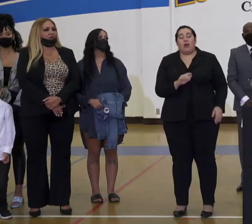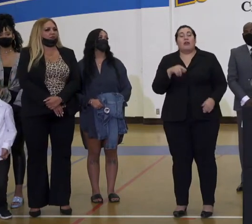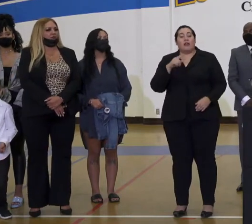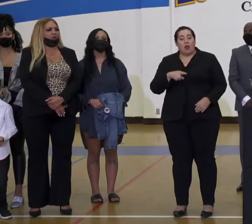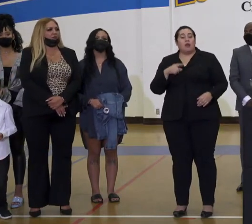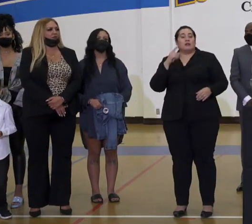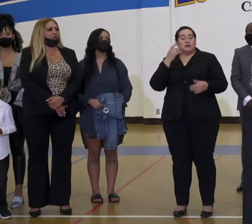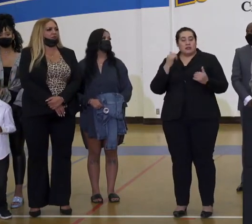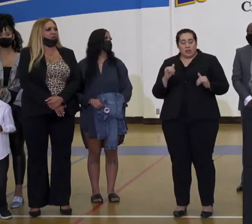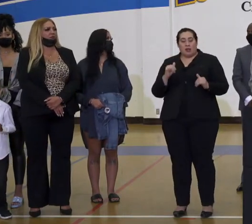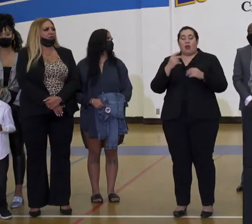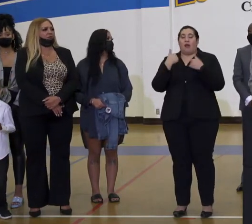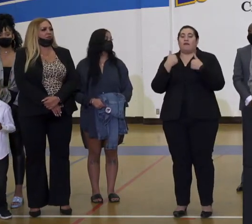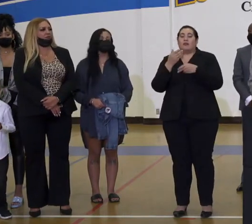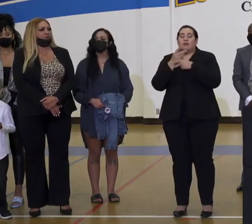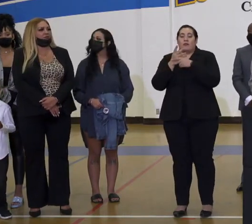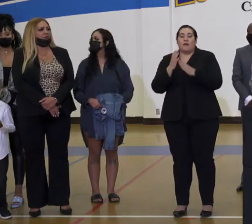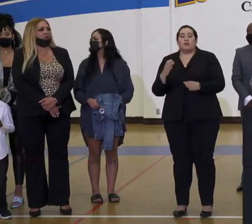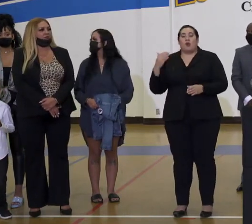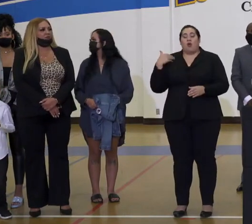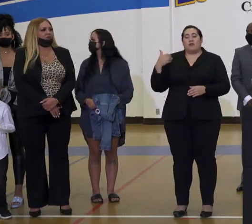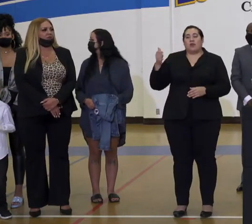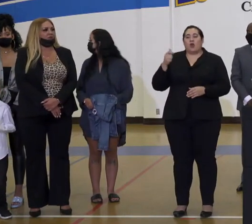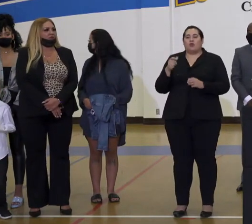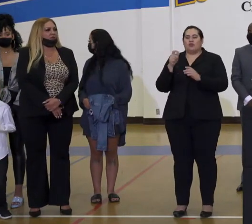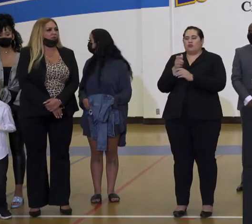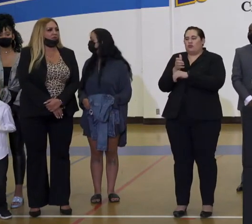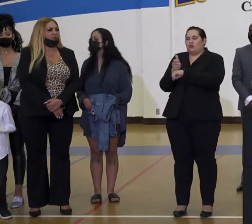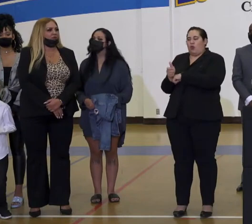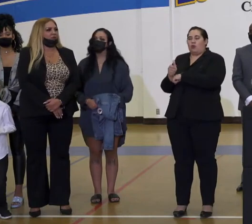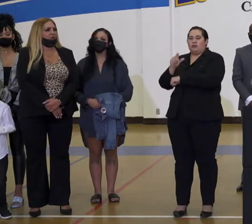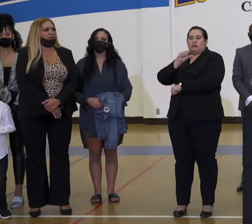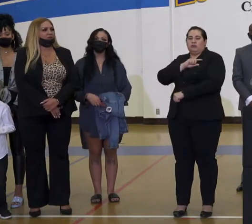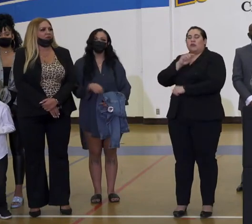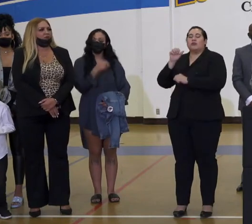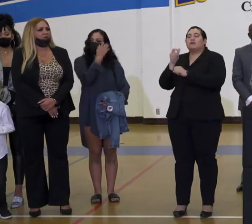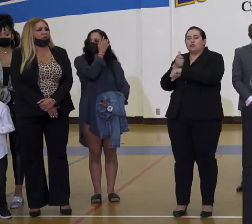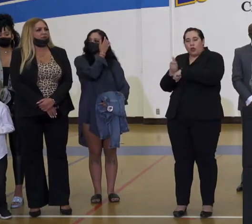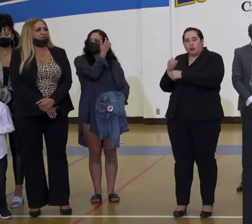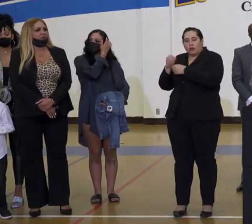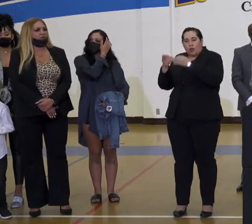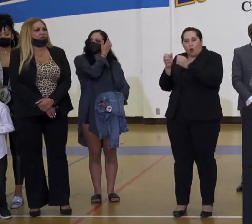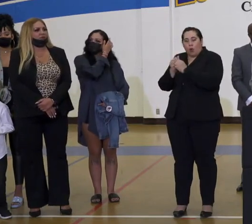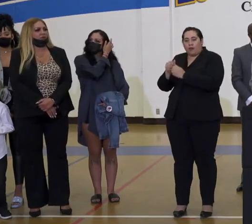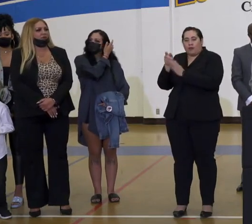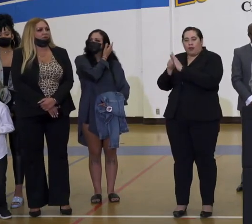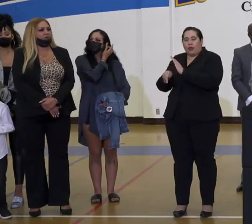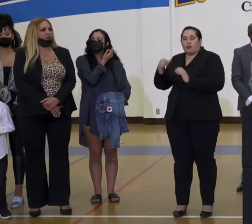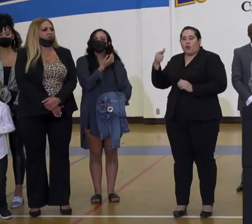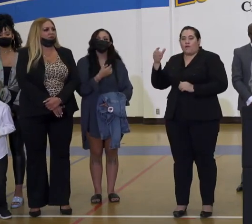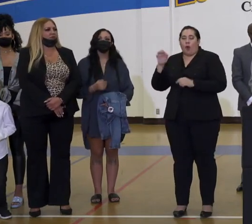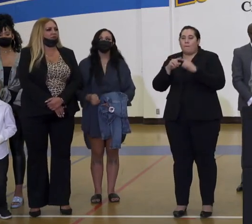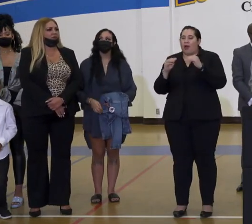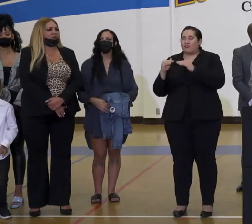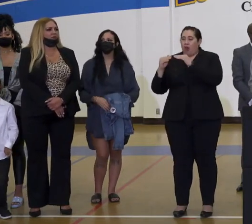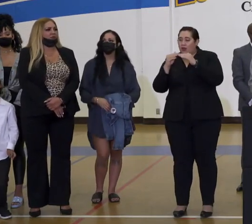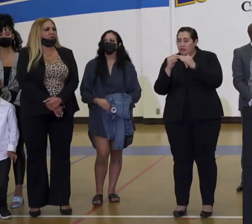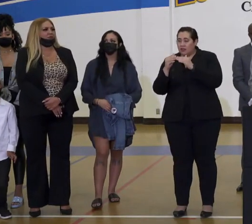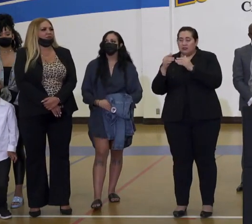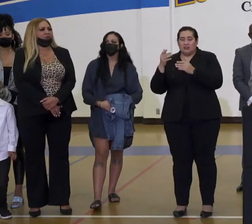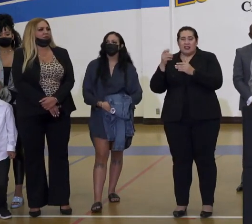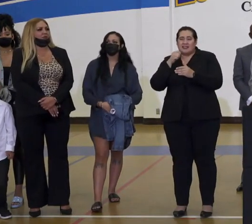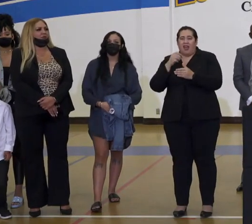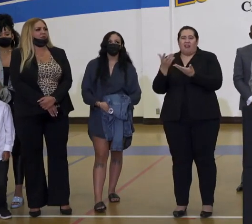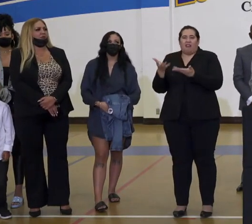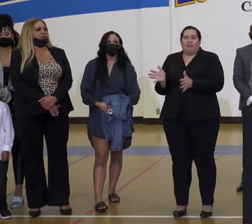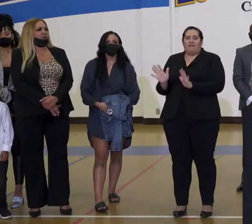Derek Chauvin, the supervising officer, was charged with the killing of George Floyd. But the justice for George Floyd doesn't rest in